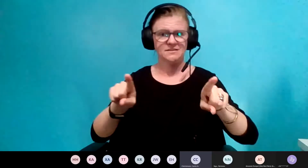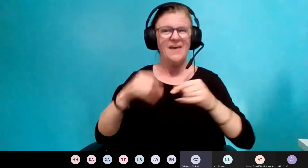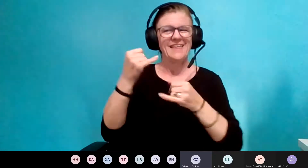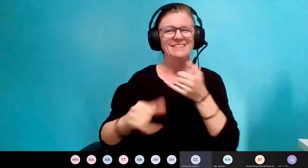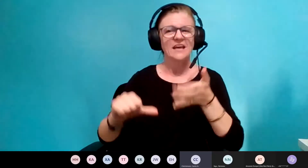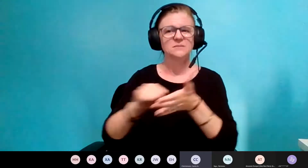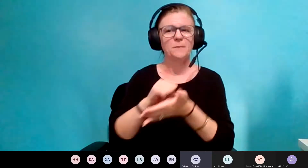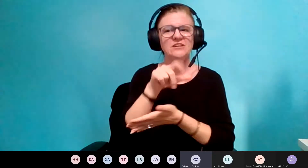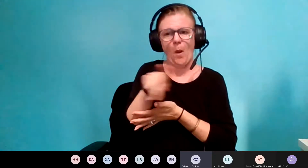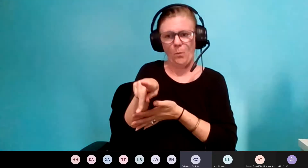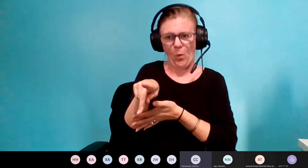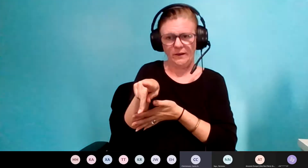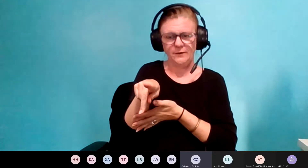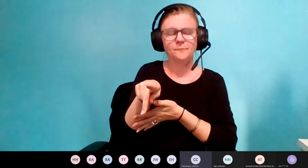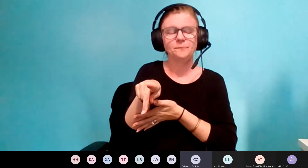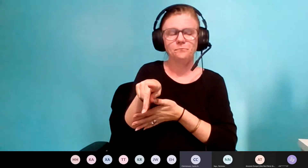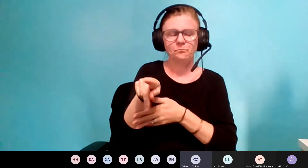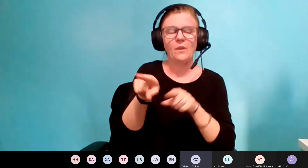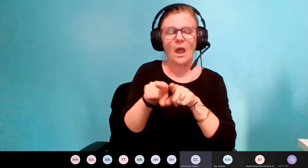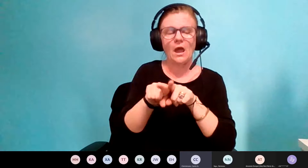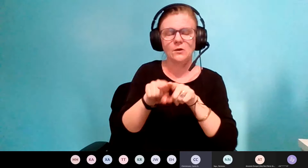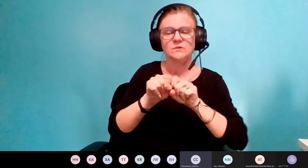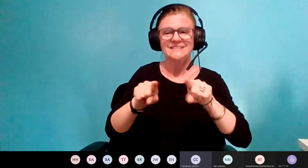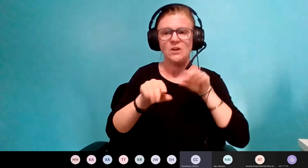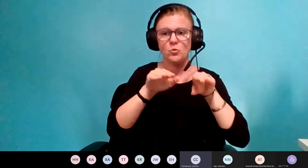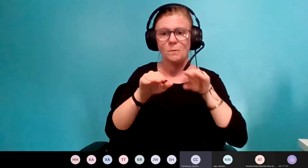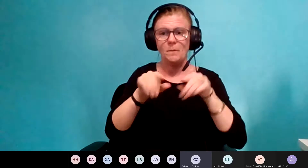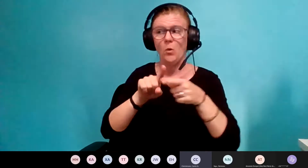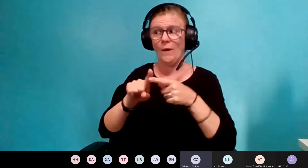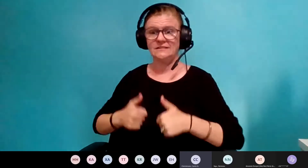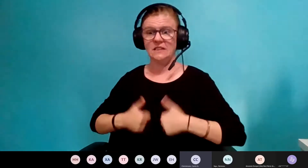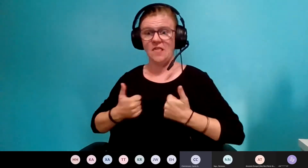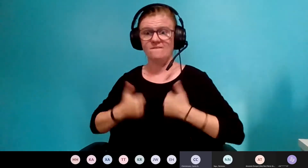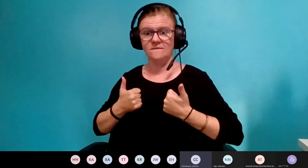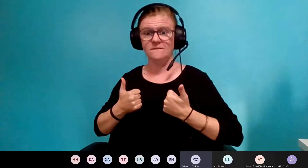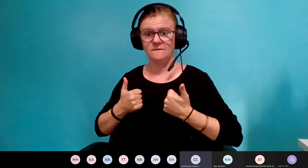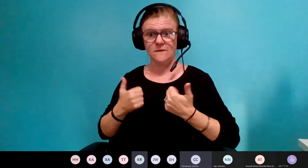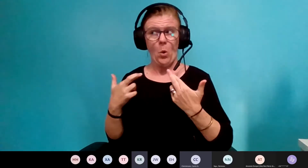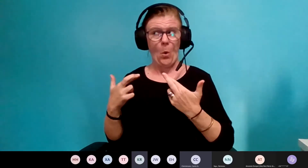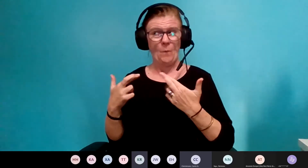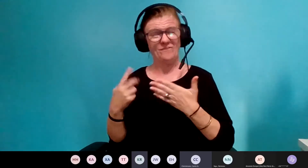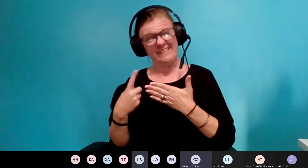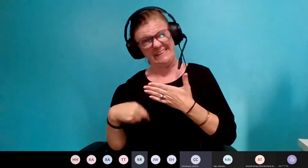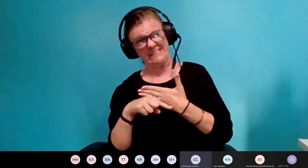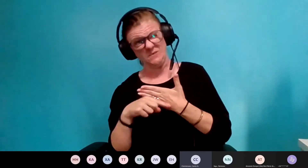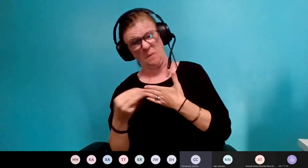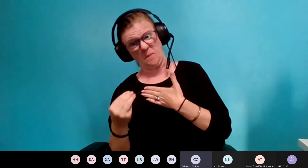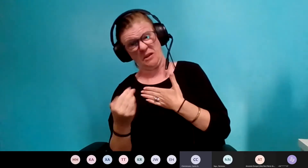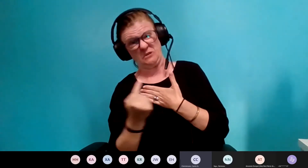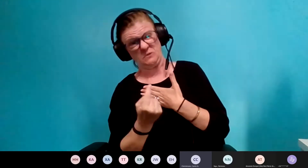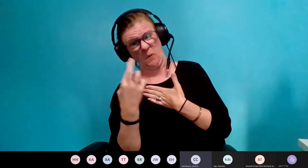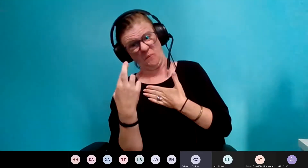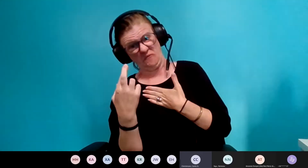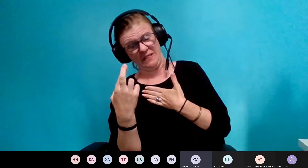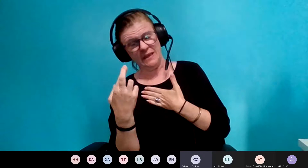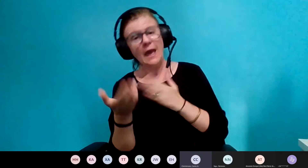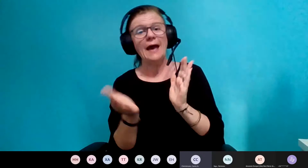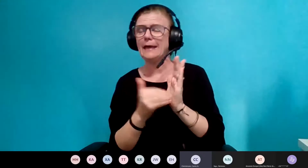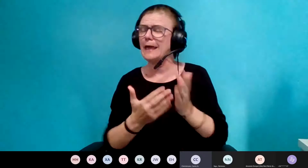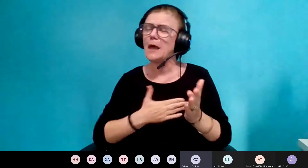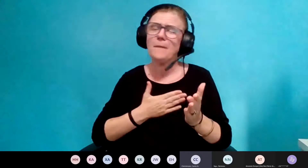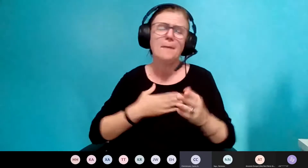presentation as well, but I'll just send out a reminder when it goes live, hopefully early next week. And again, I'm happy